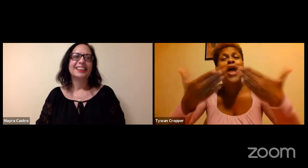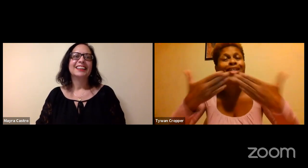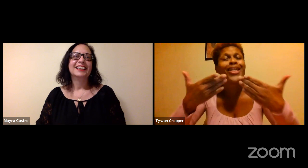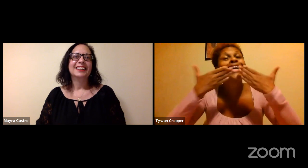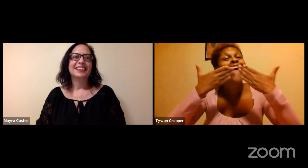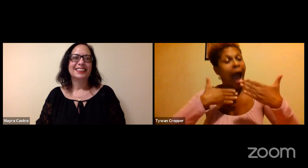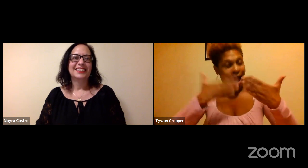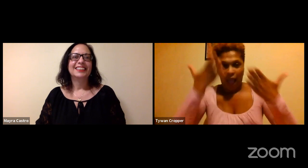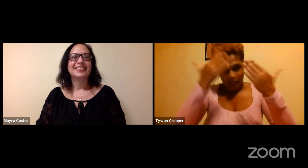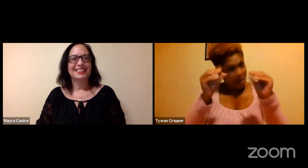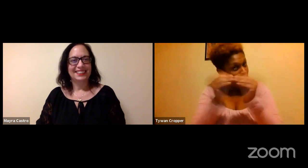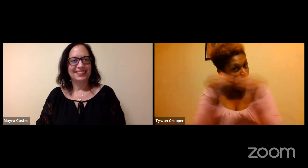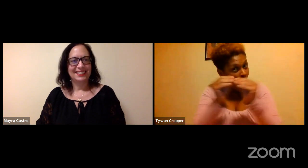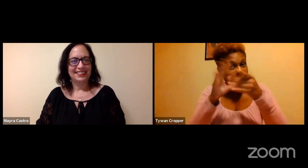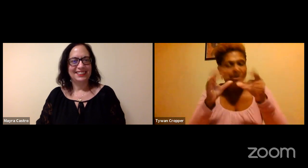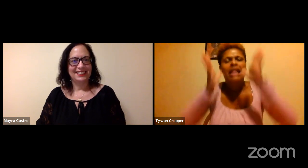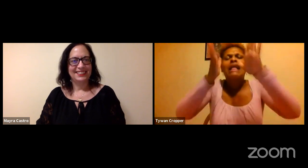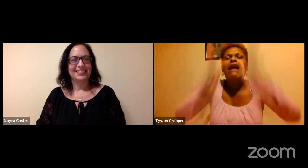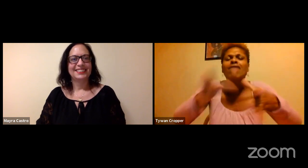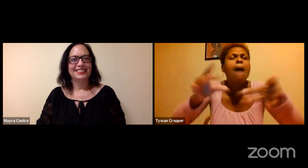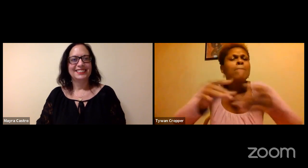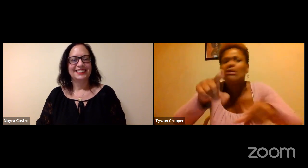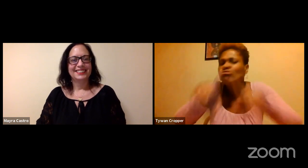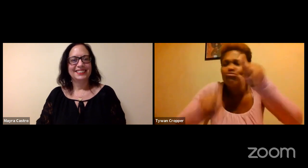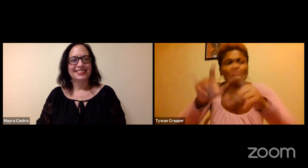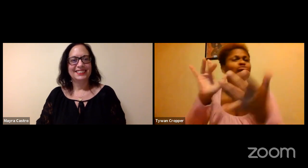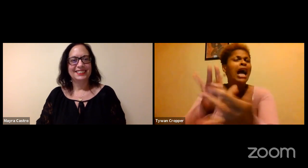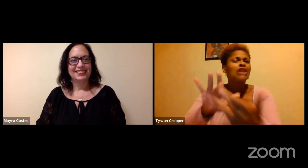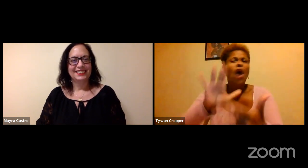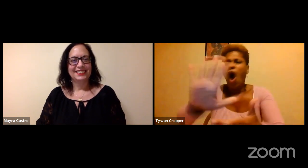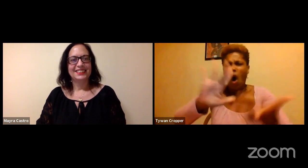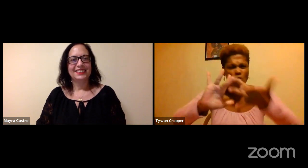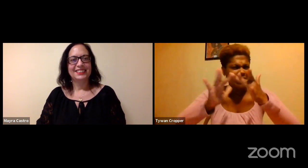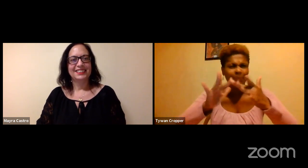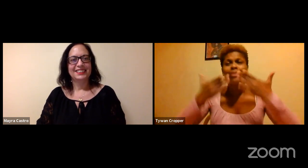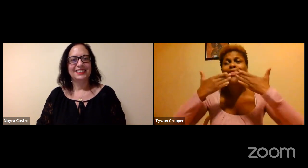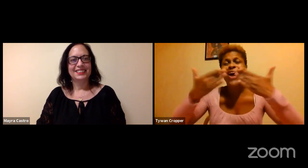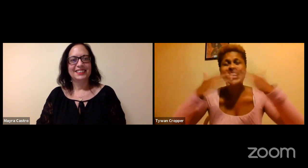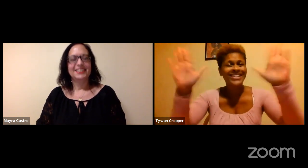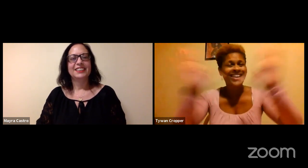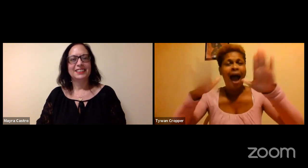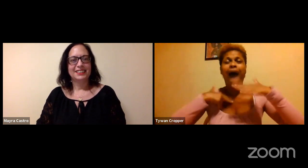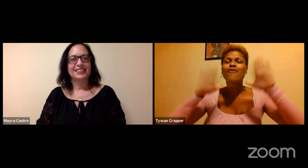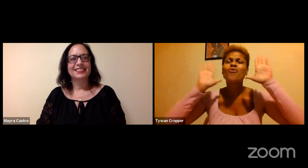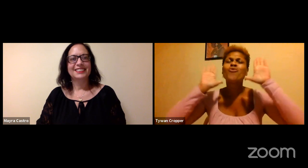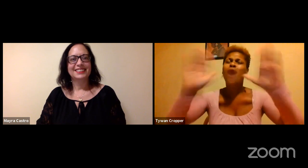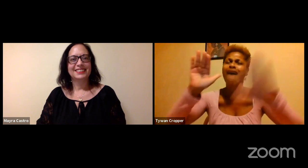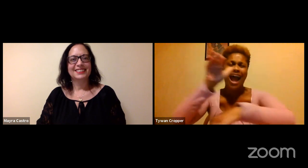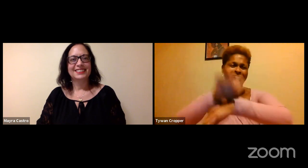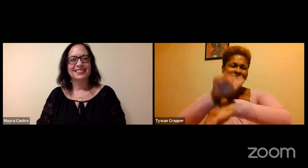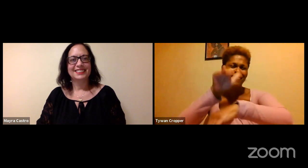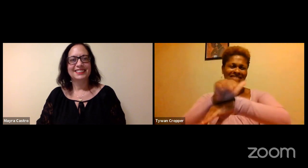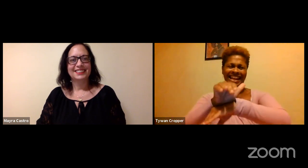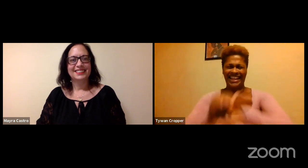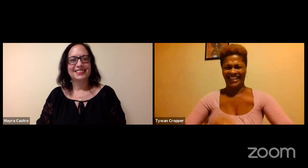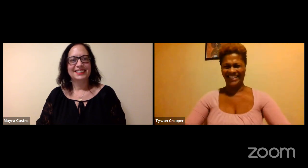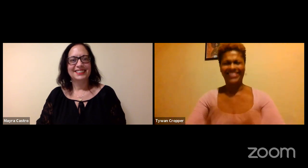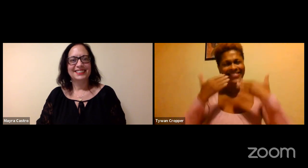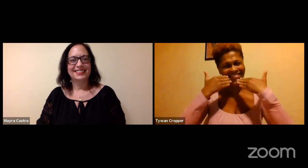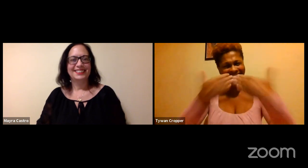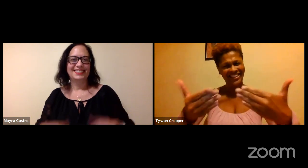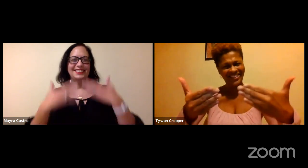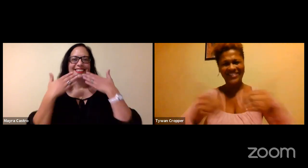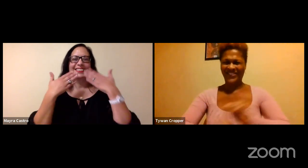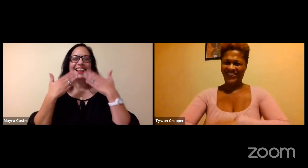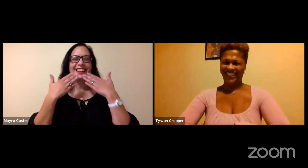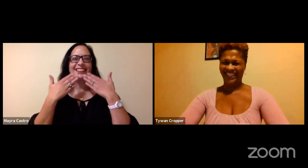I enjoyed being here and a part of this event. And leave your contacts. Thank you. Everyone